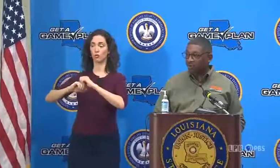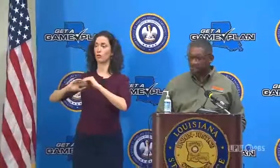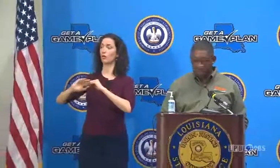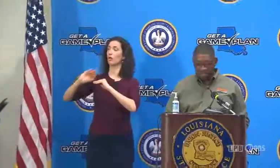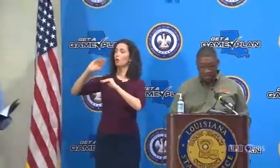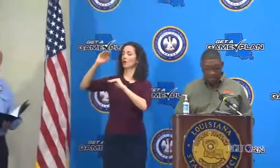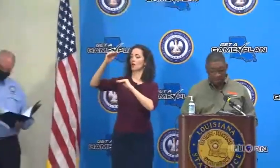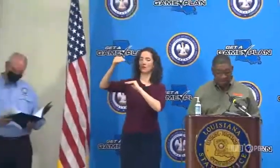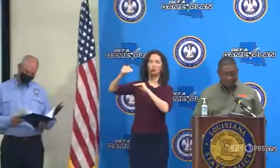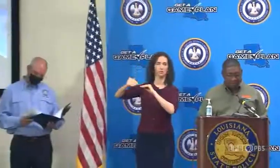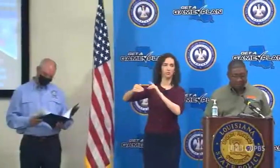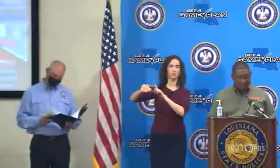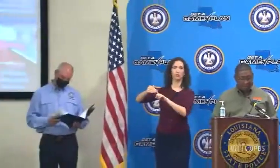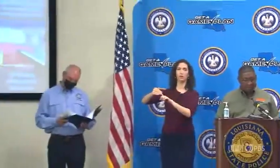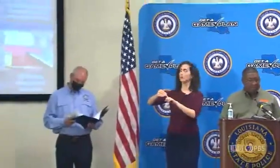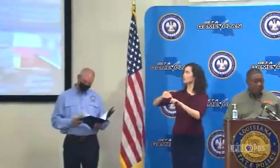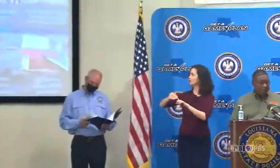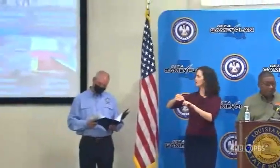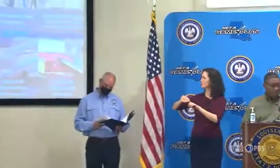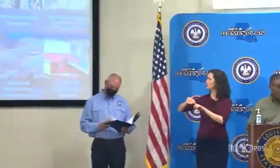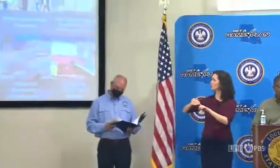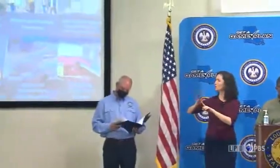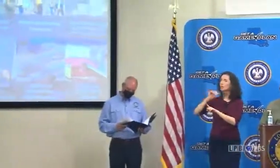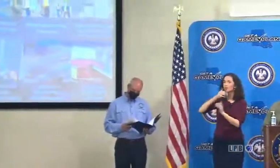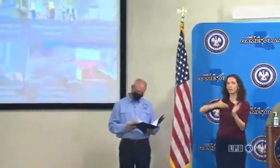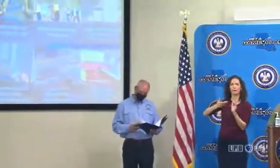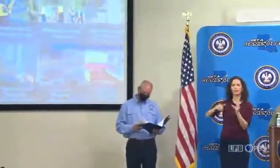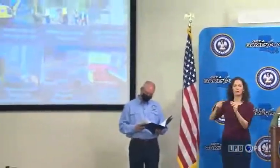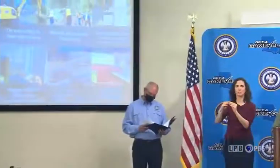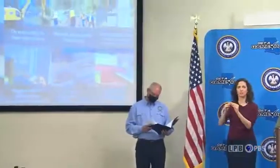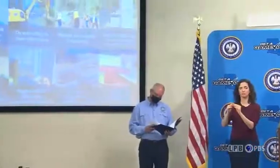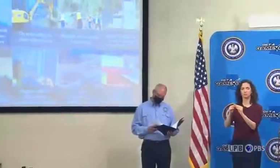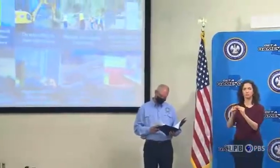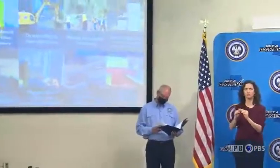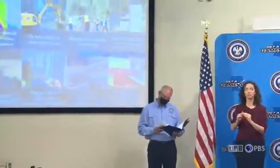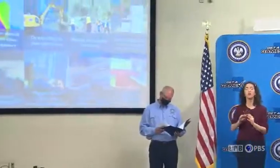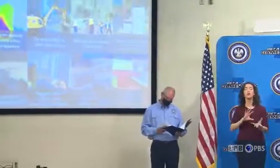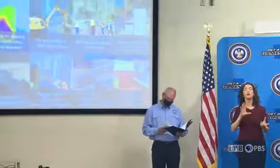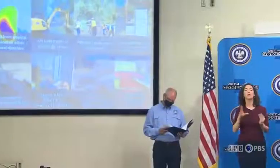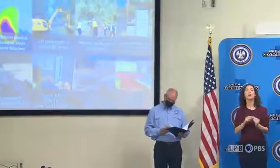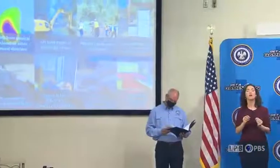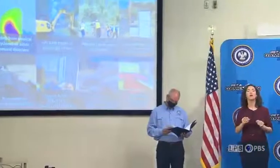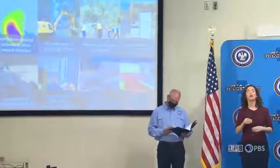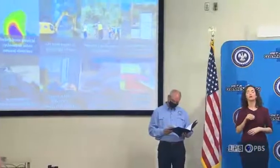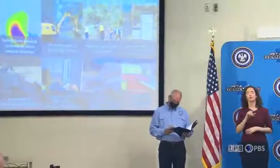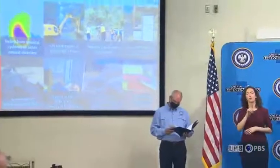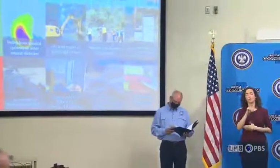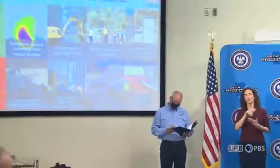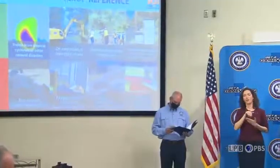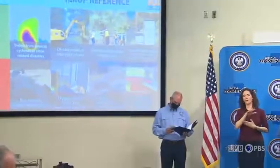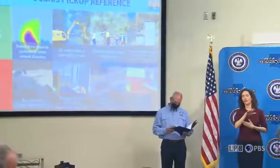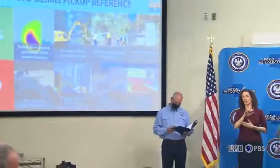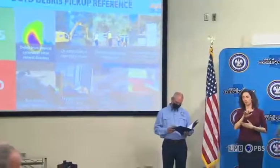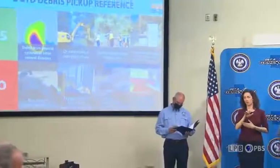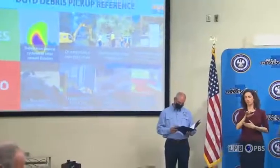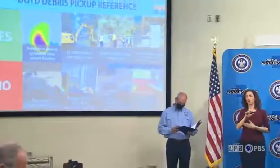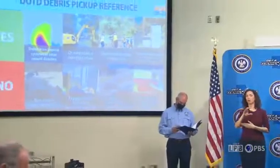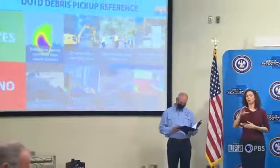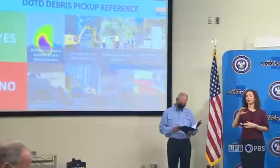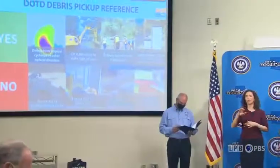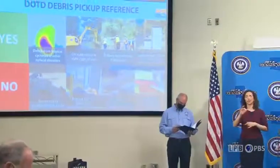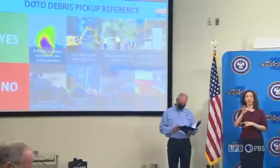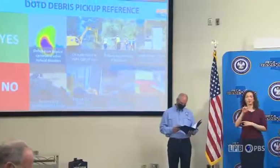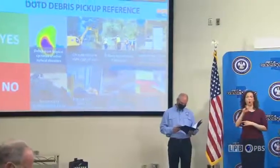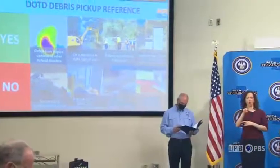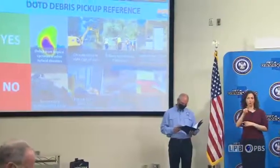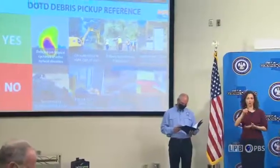other debris brought to them. All total, that gives us about a 15,000 cubic yards of debris that's been removed in the last